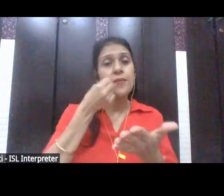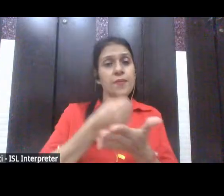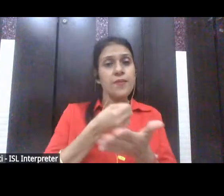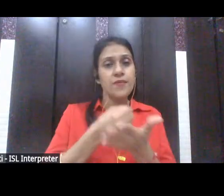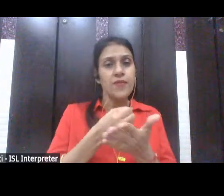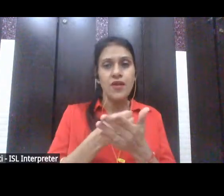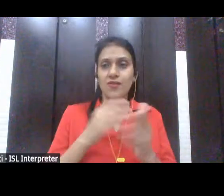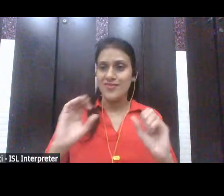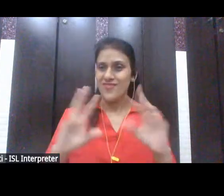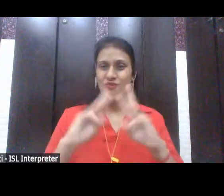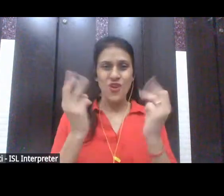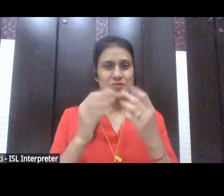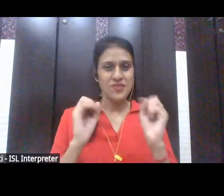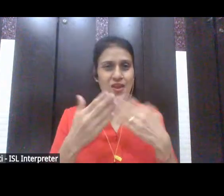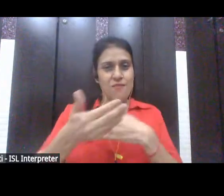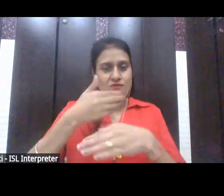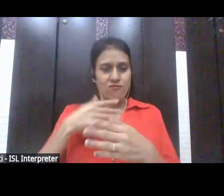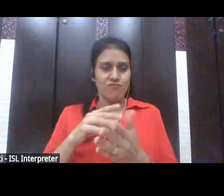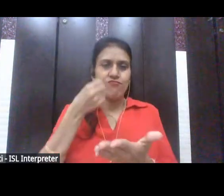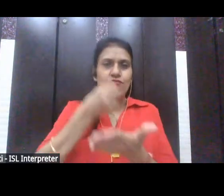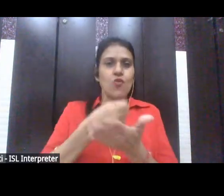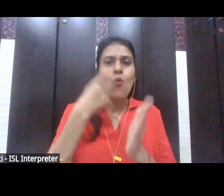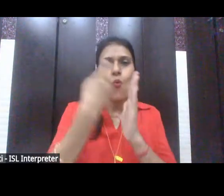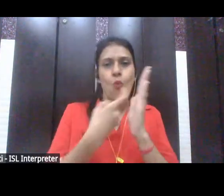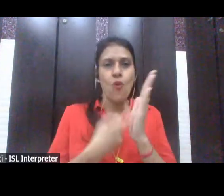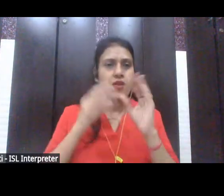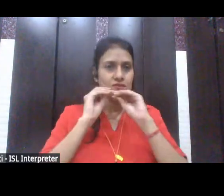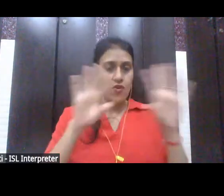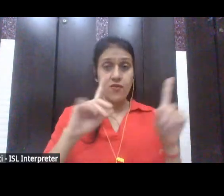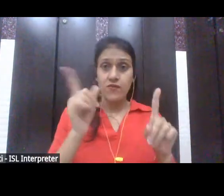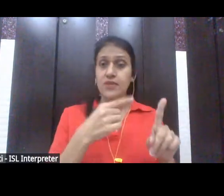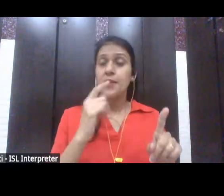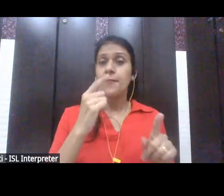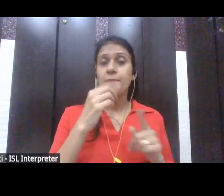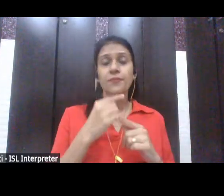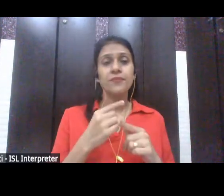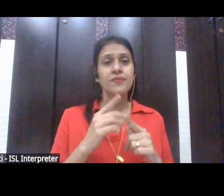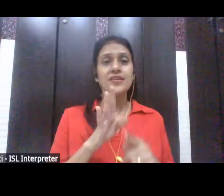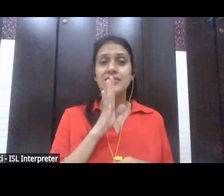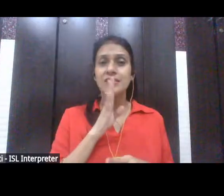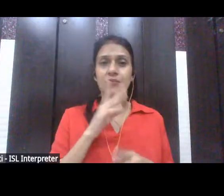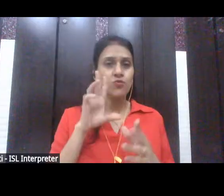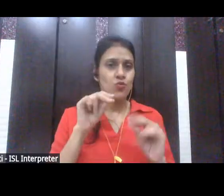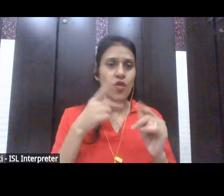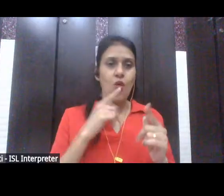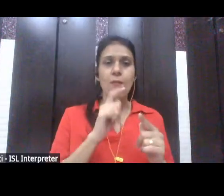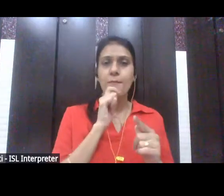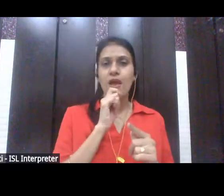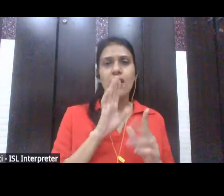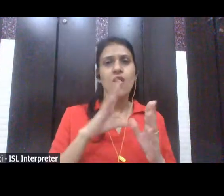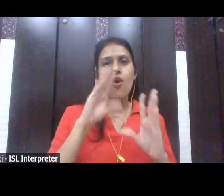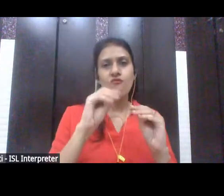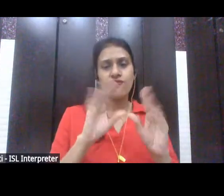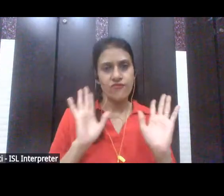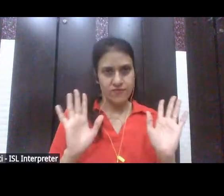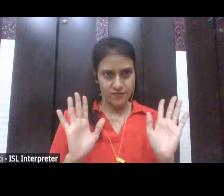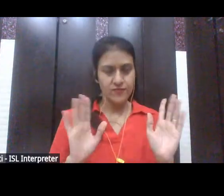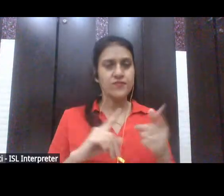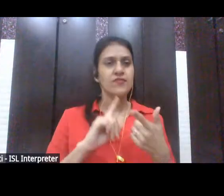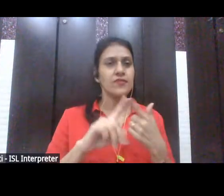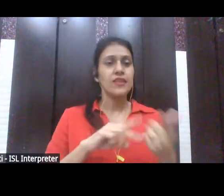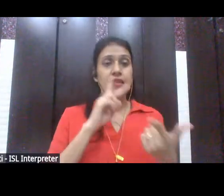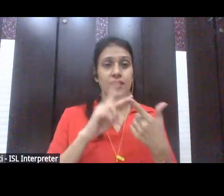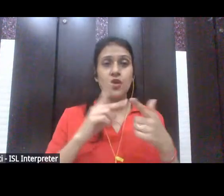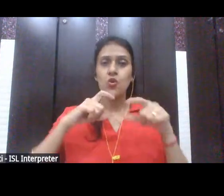begin. Firstly, please keep yourself on mute when anybody is speaking. We will be having a